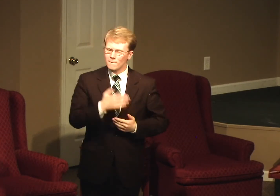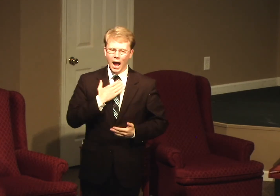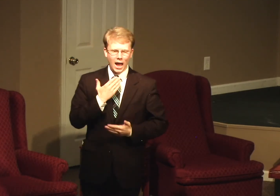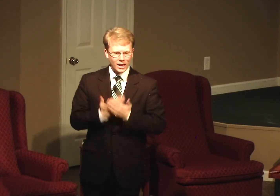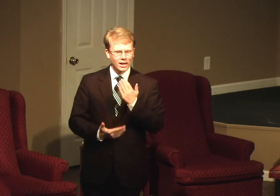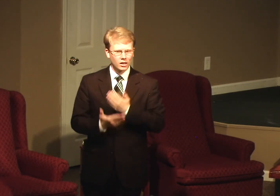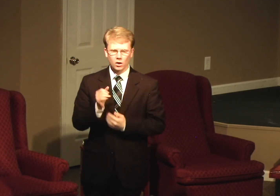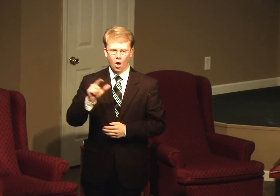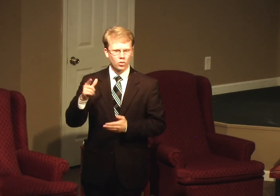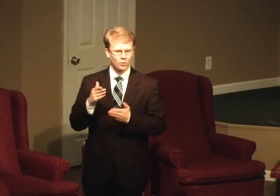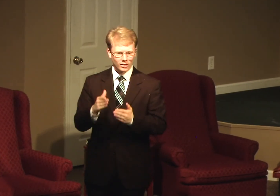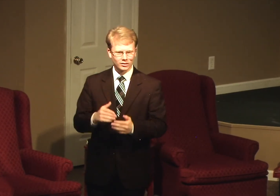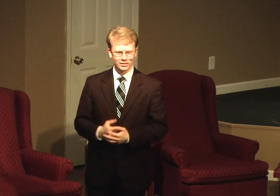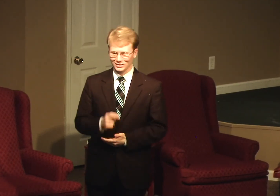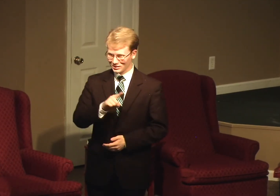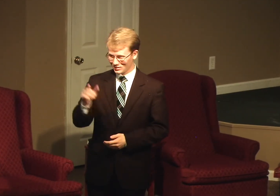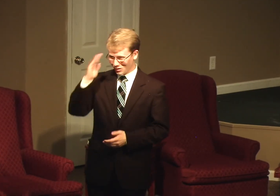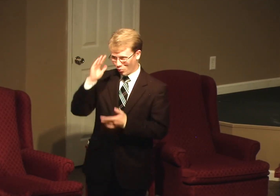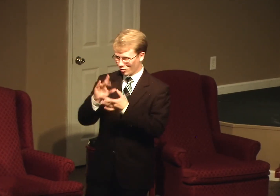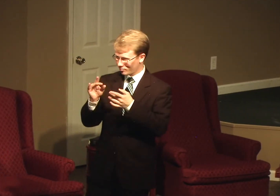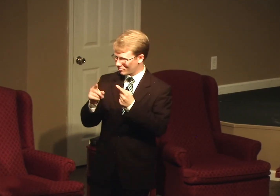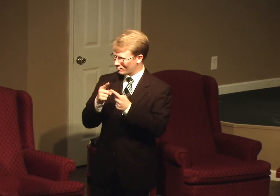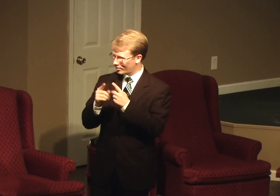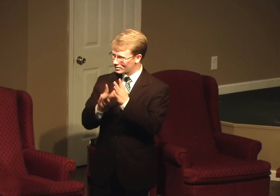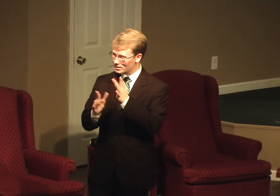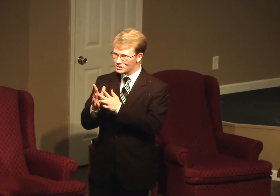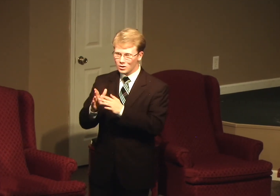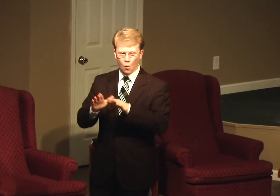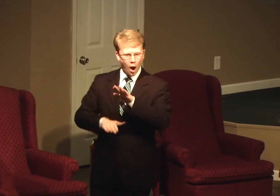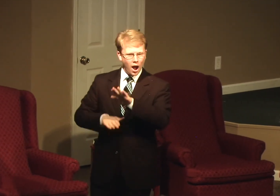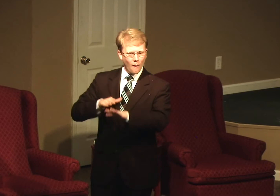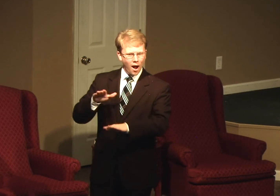Take Him with you. Hold His hand.